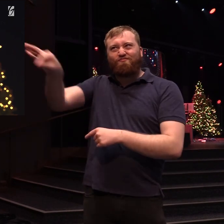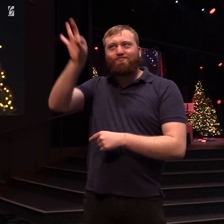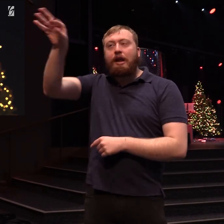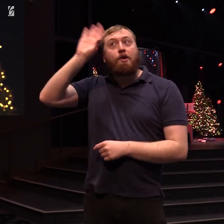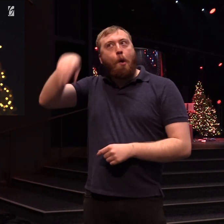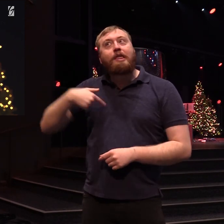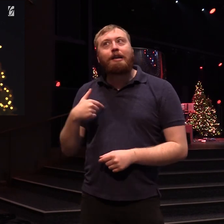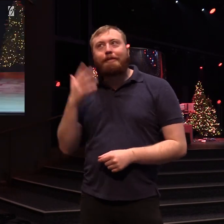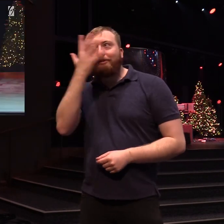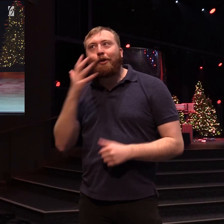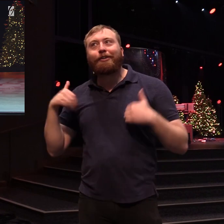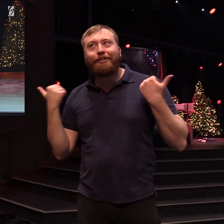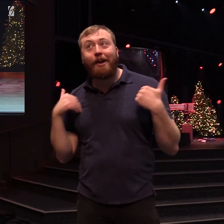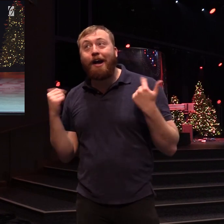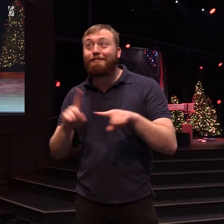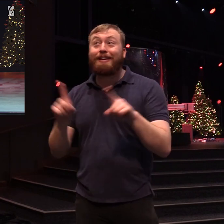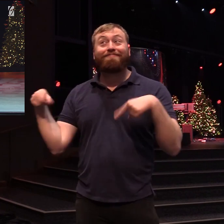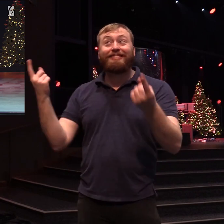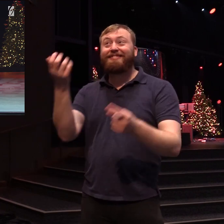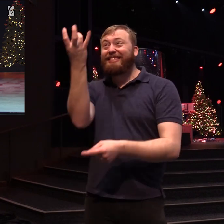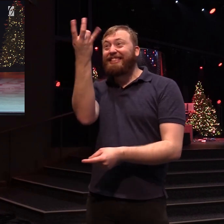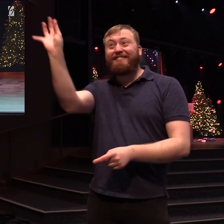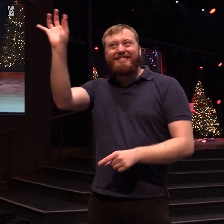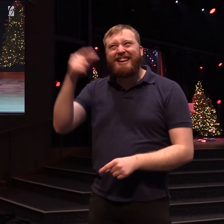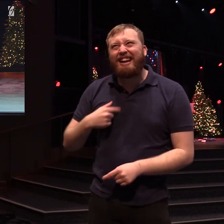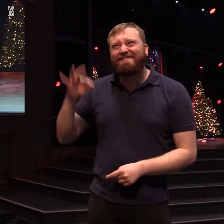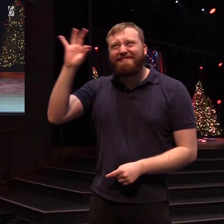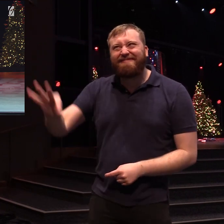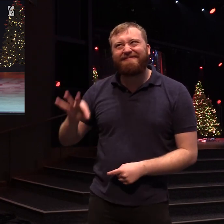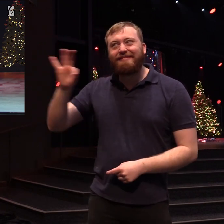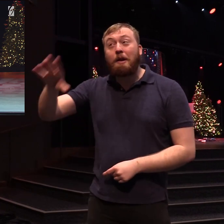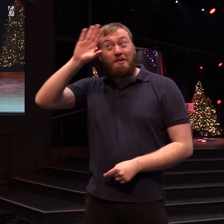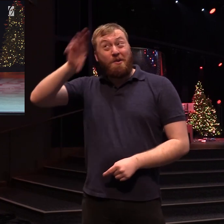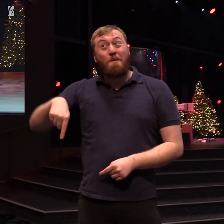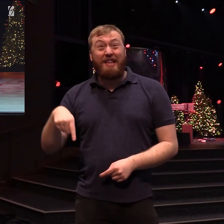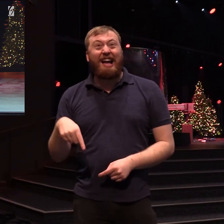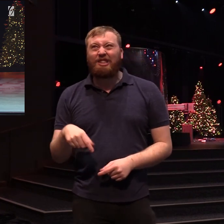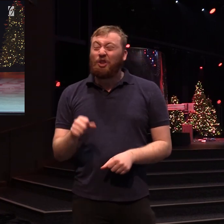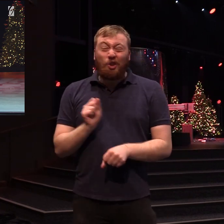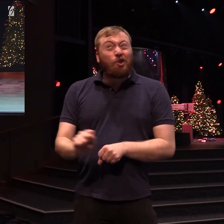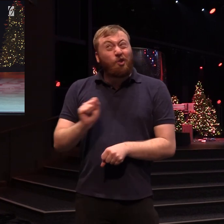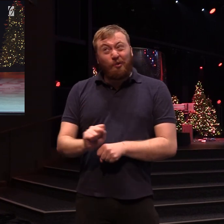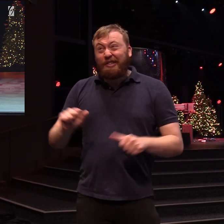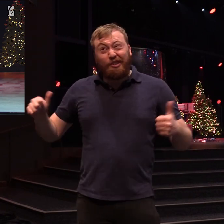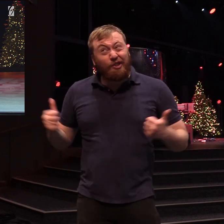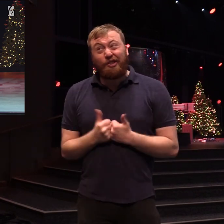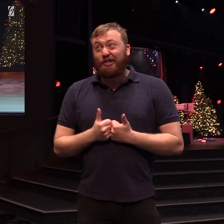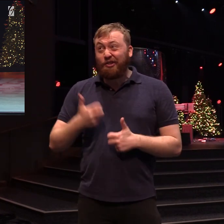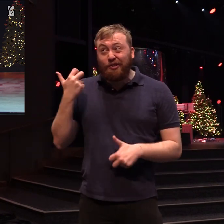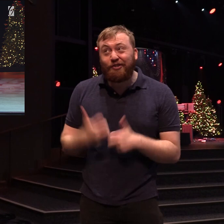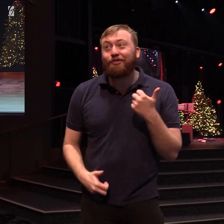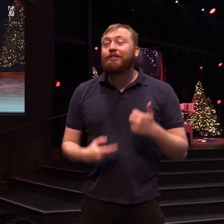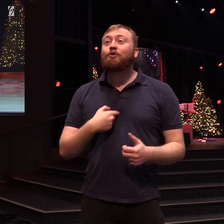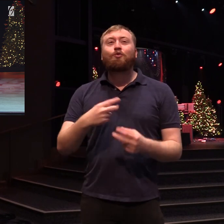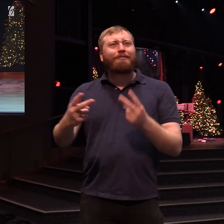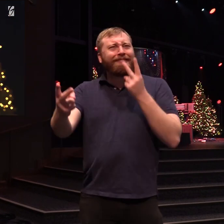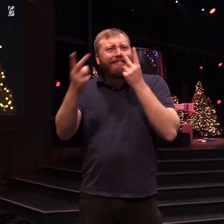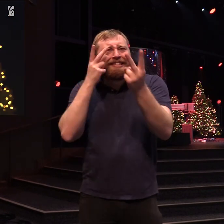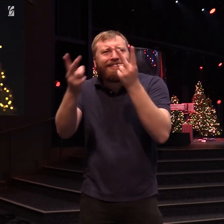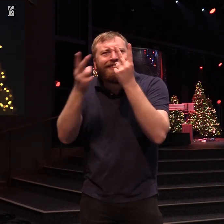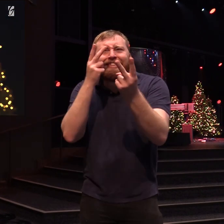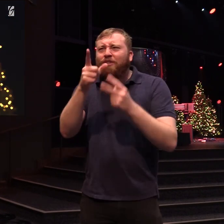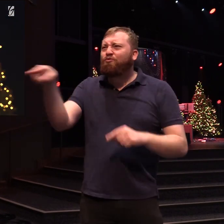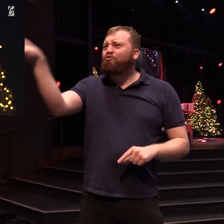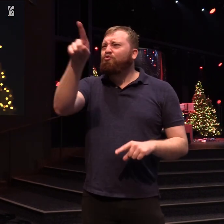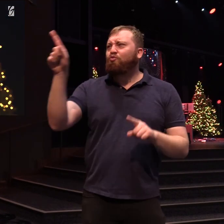but I have. I know how challenging this work can be. And to see what you do and have